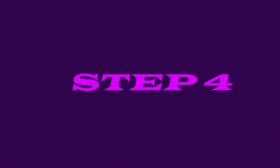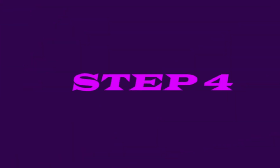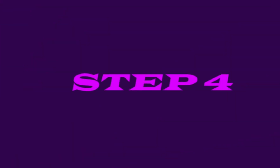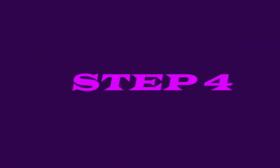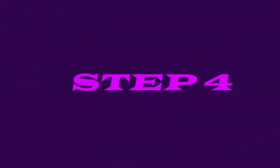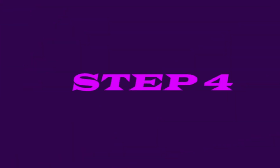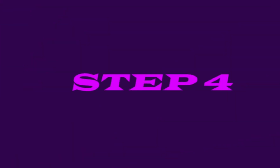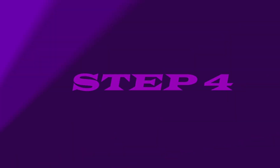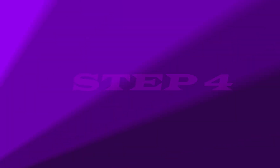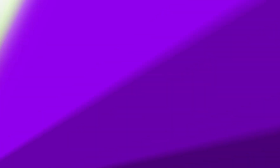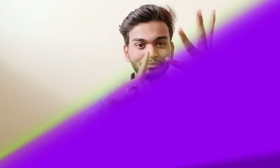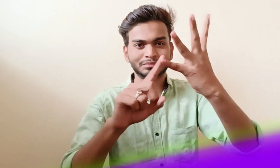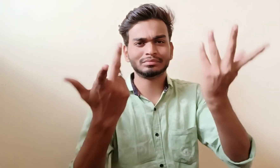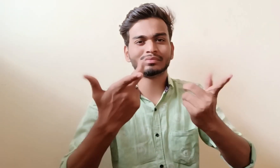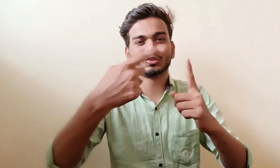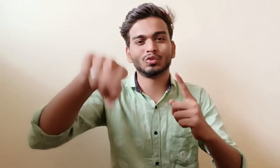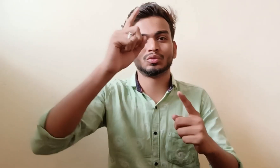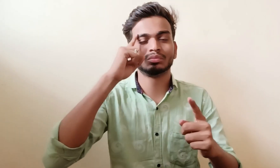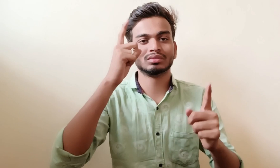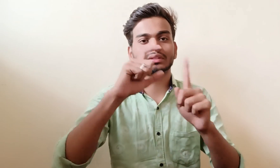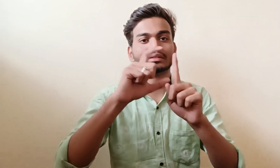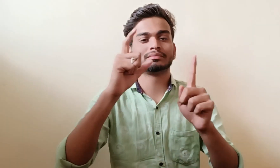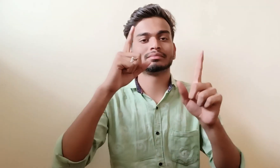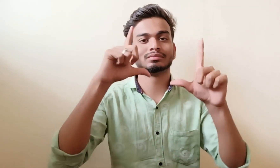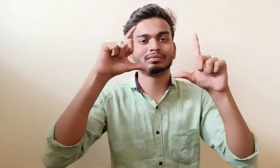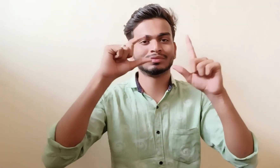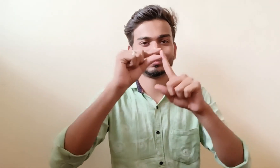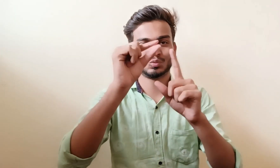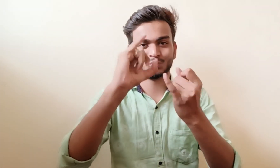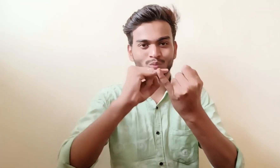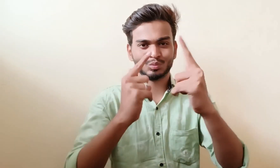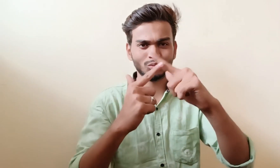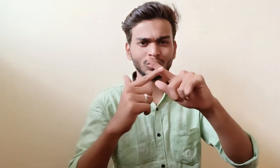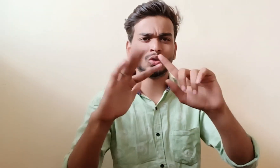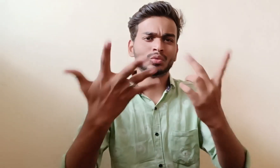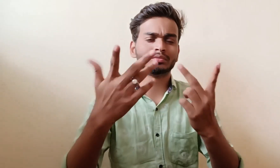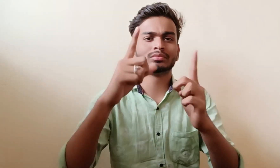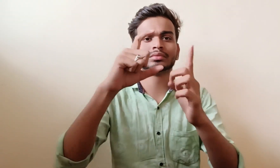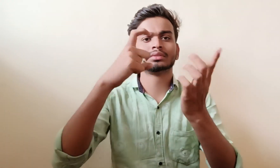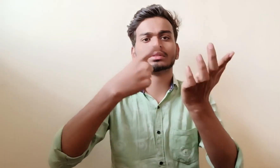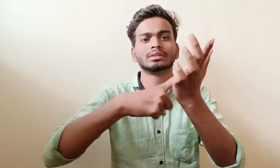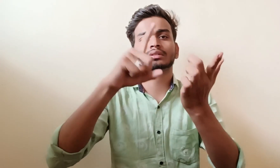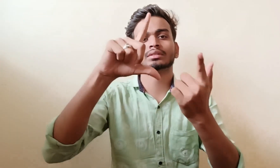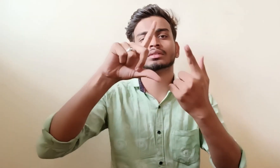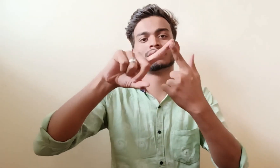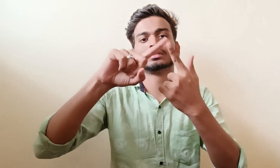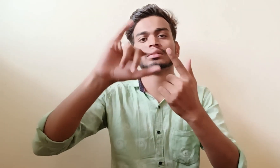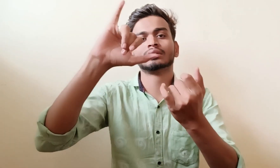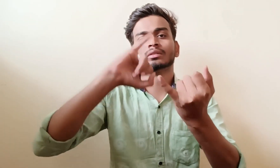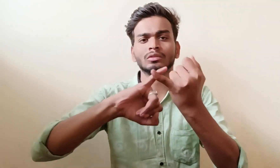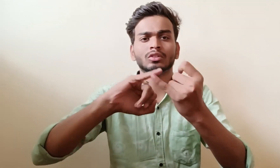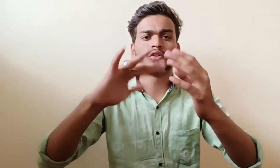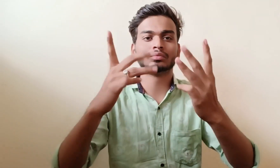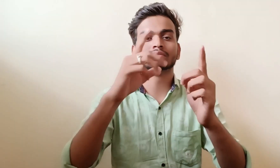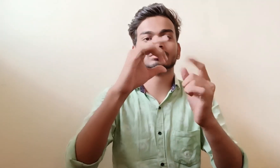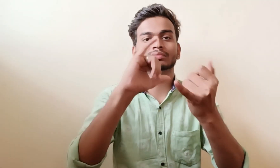Step 4 All you know post, reels, story and your